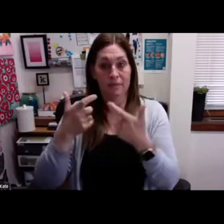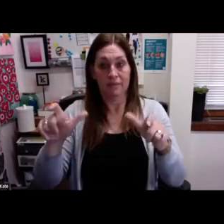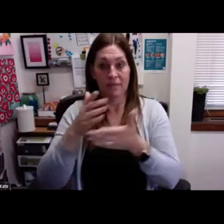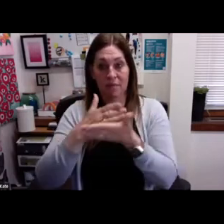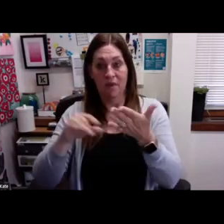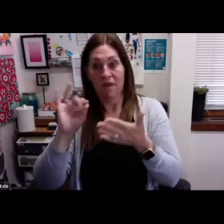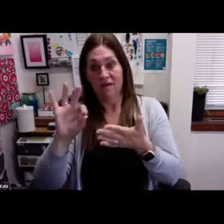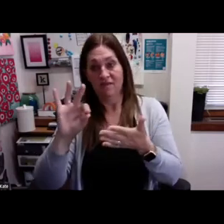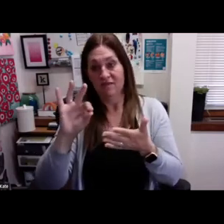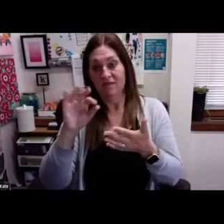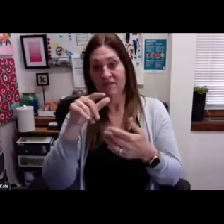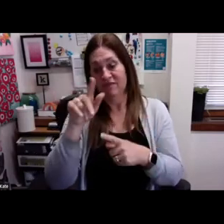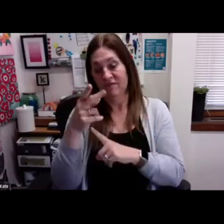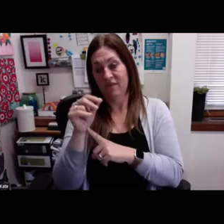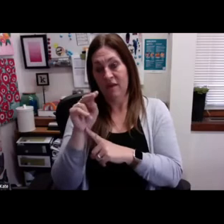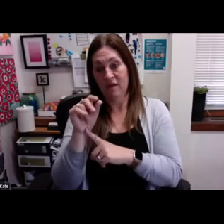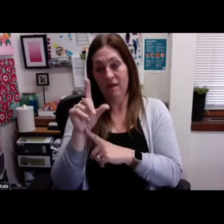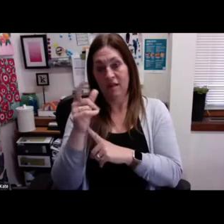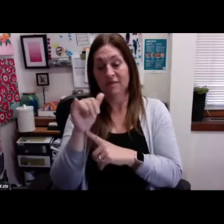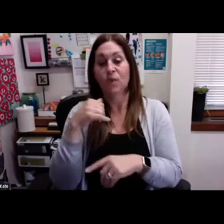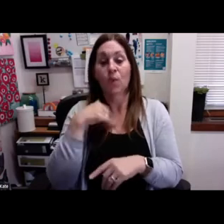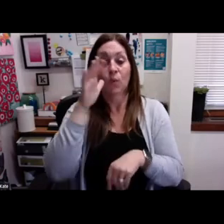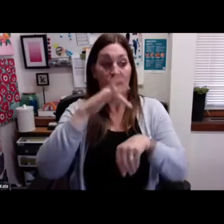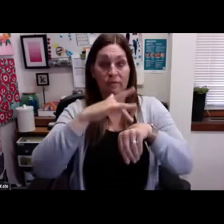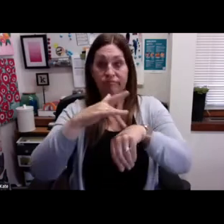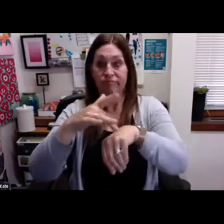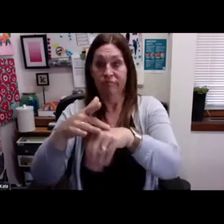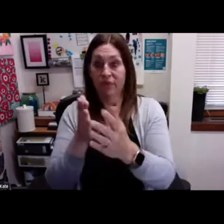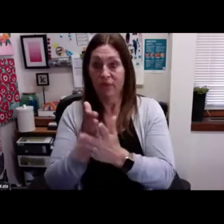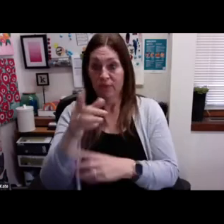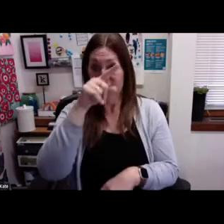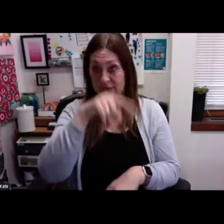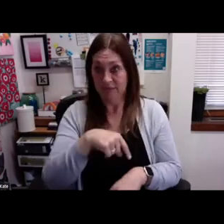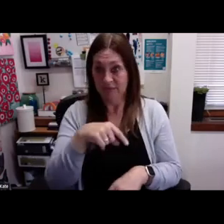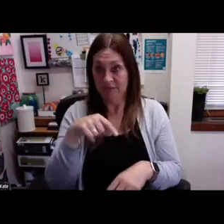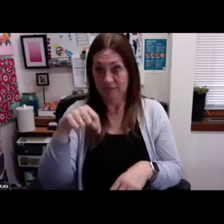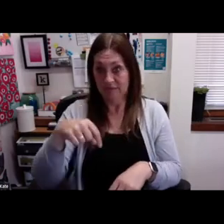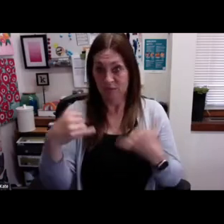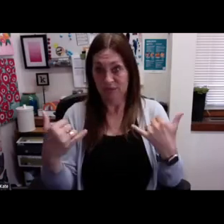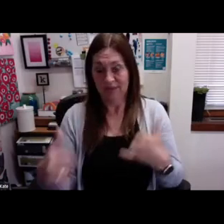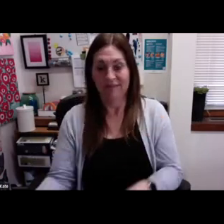rhyming. And those two are also part of phonology. And we will touch